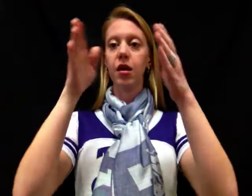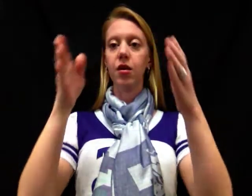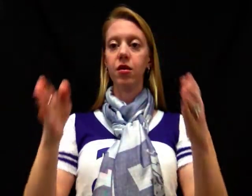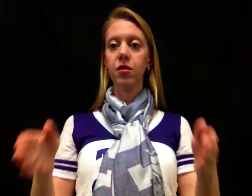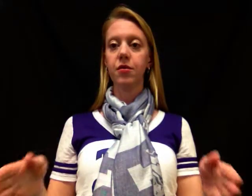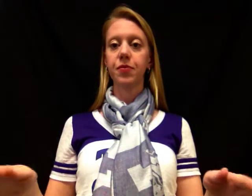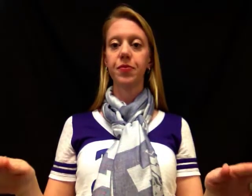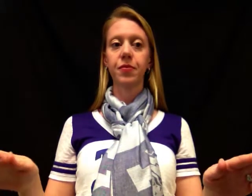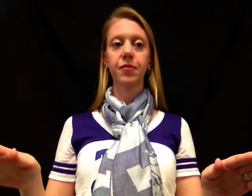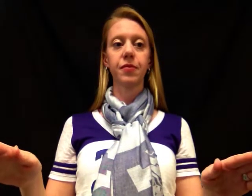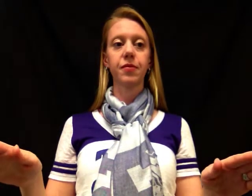hill,